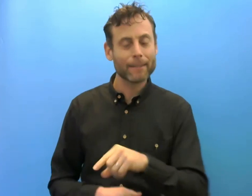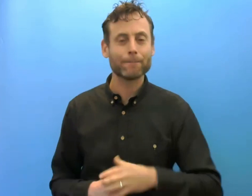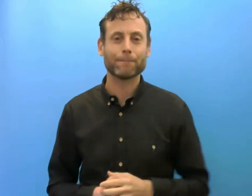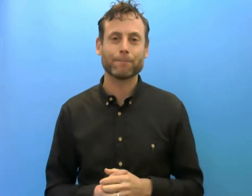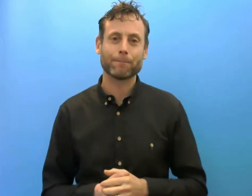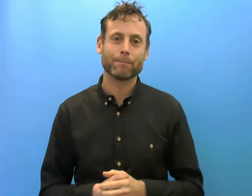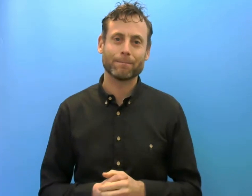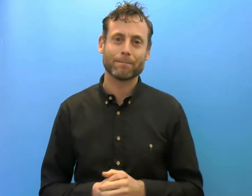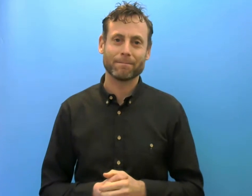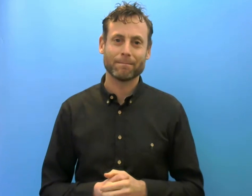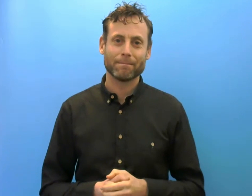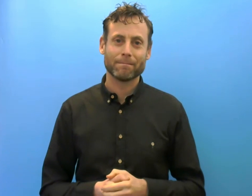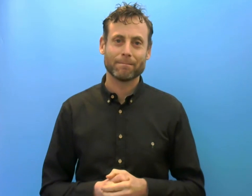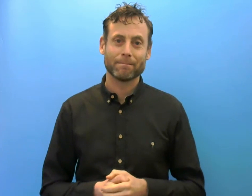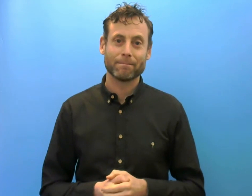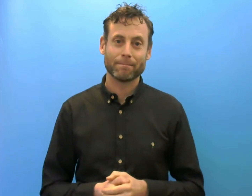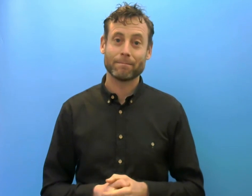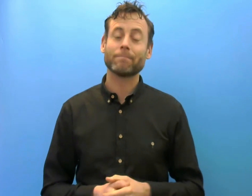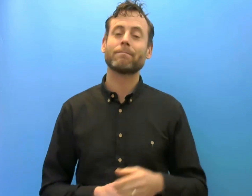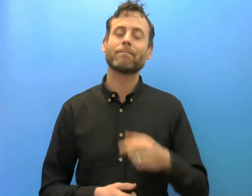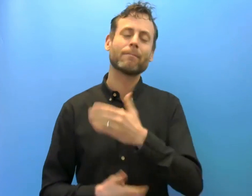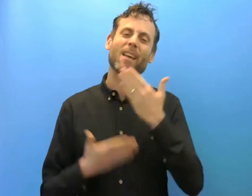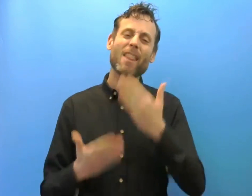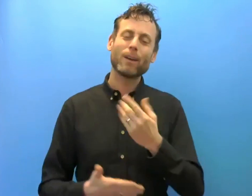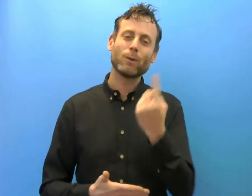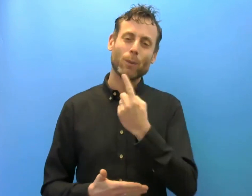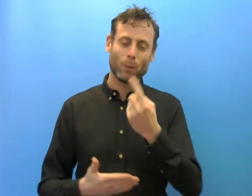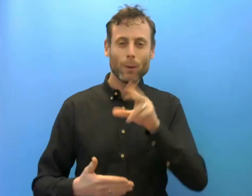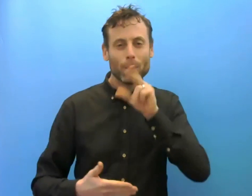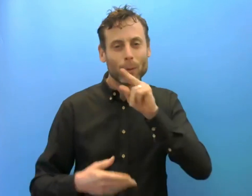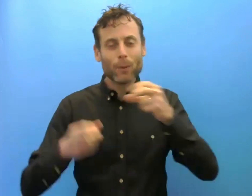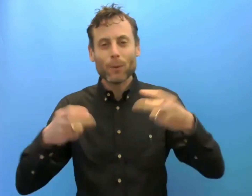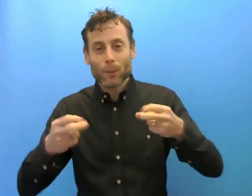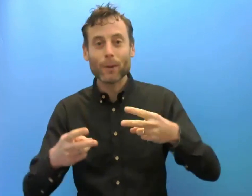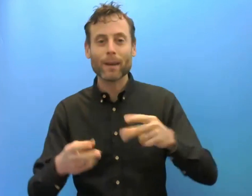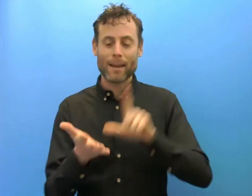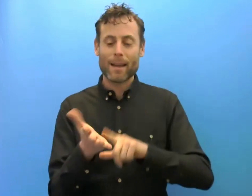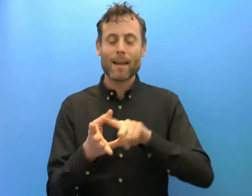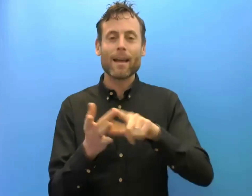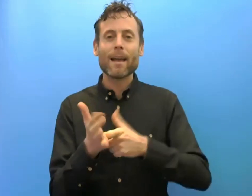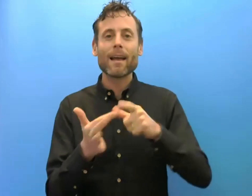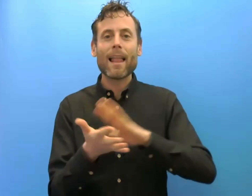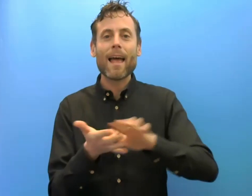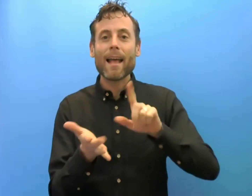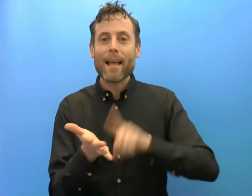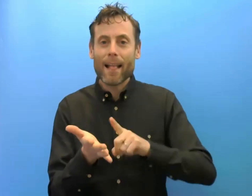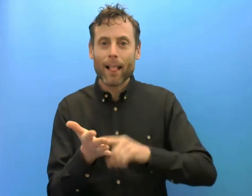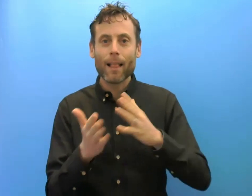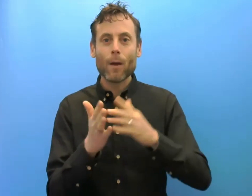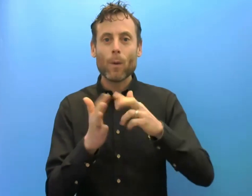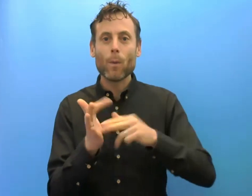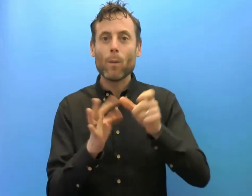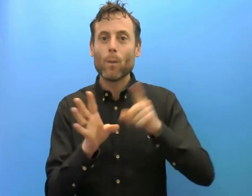these. Thanks to Claire Hill and Wendy Osmond for providing these for all live events throughout the